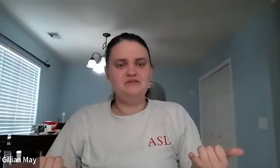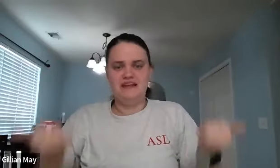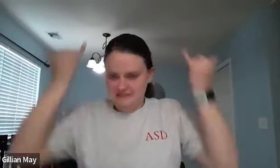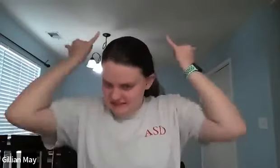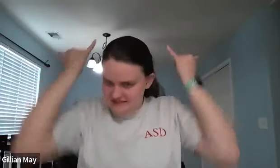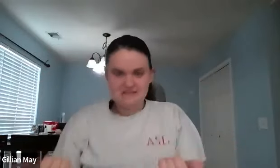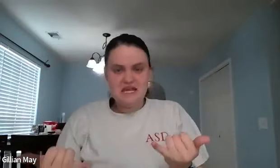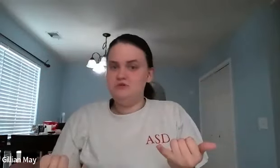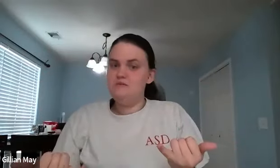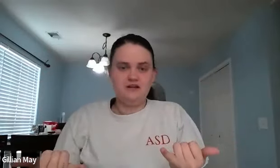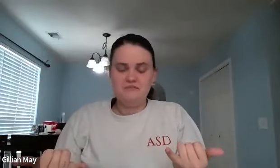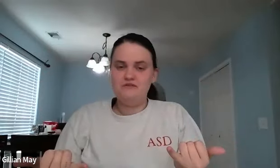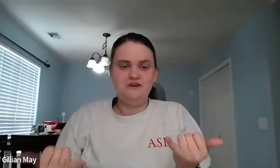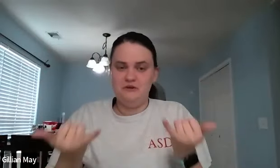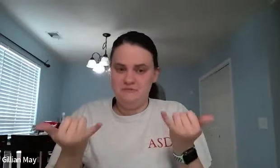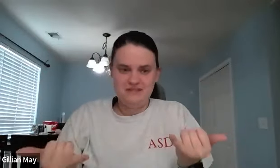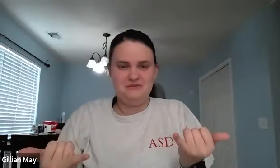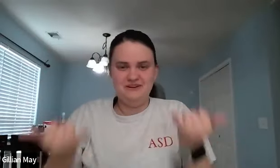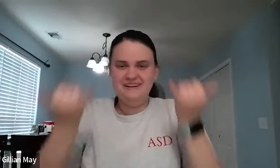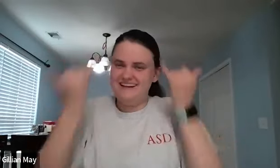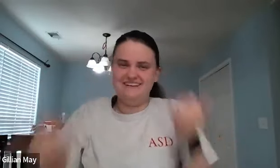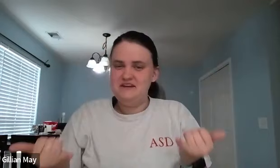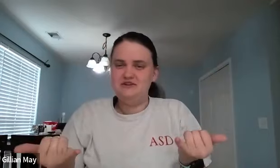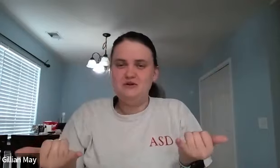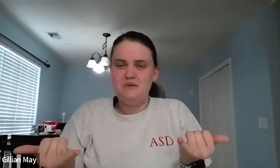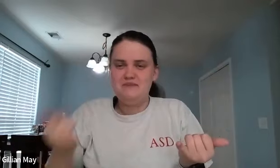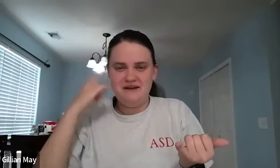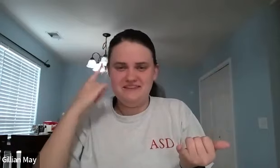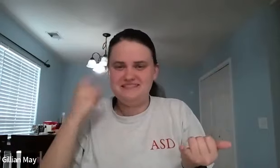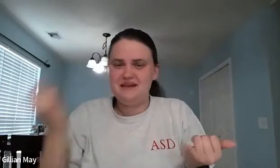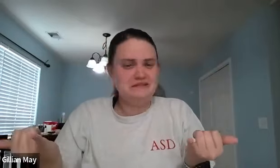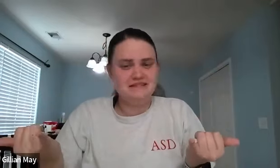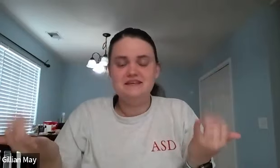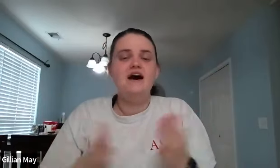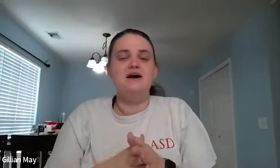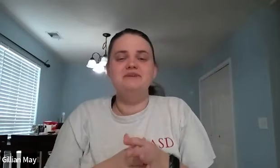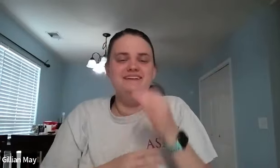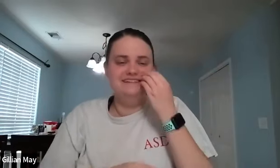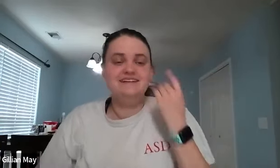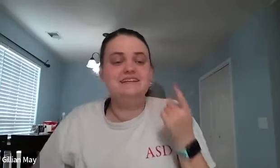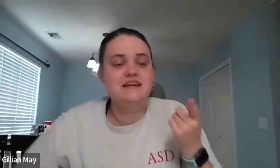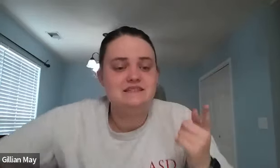like slam, you better come over here, you're in big trouble. Kind of don't know why my mind thinks that, but it does. Yes,